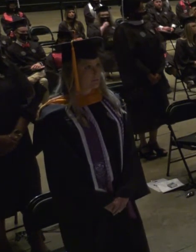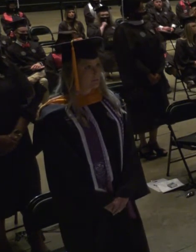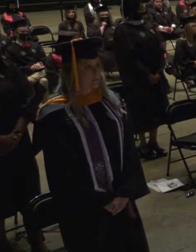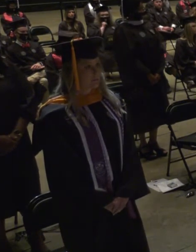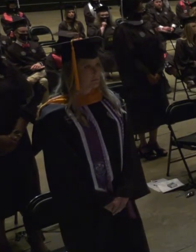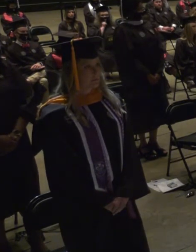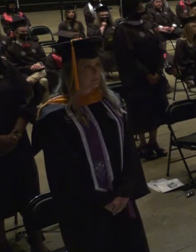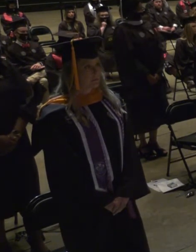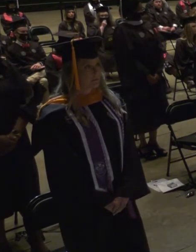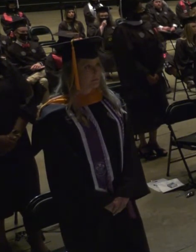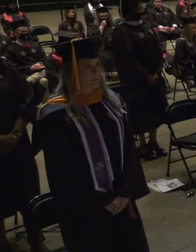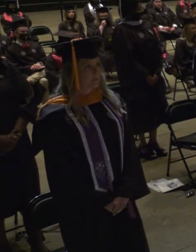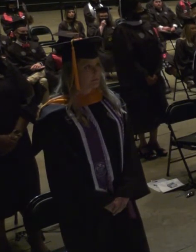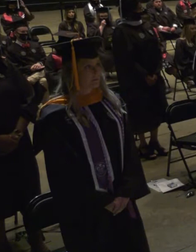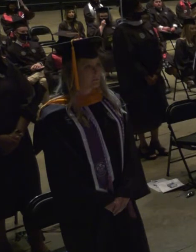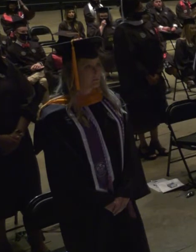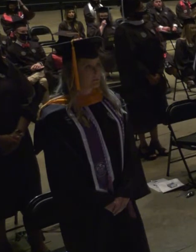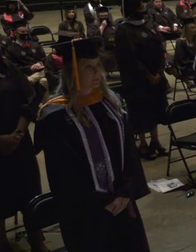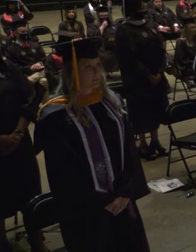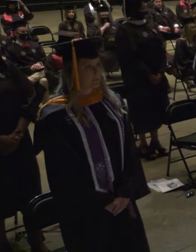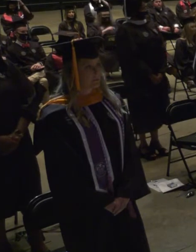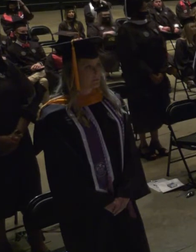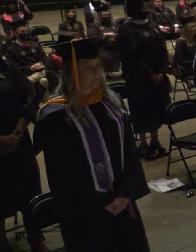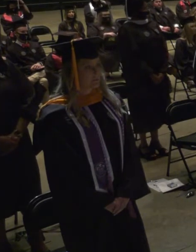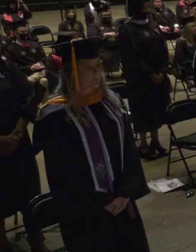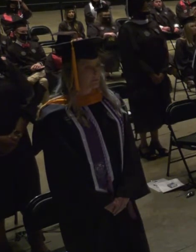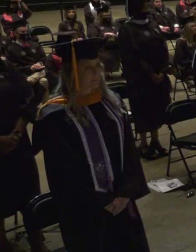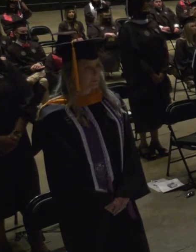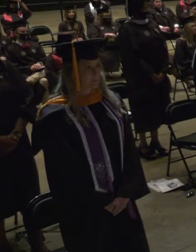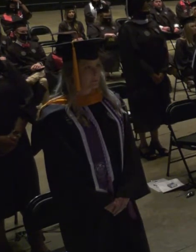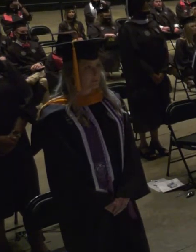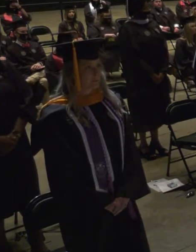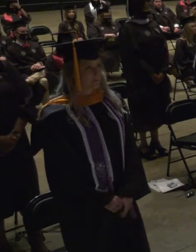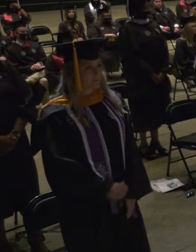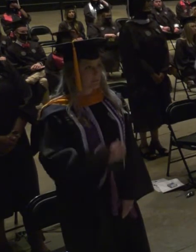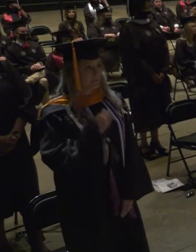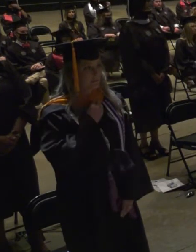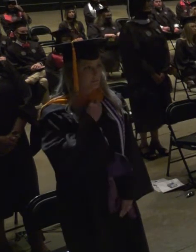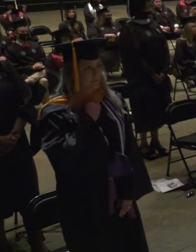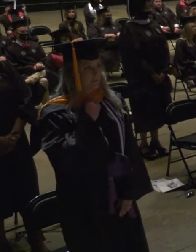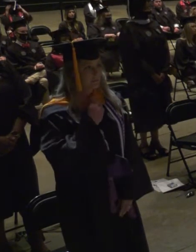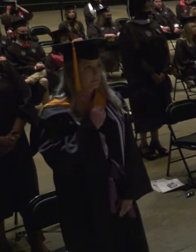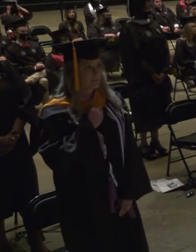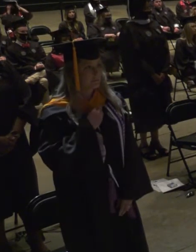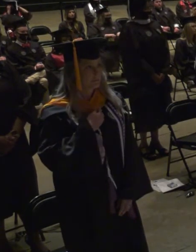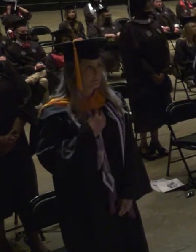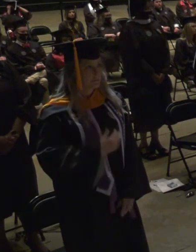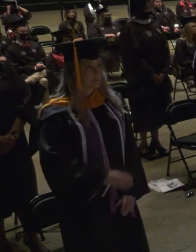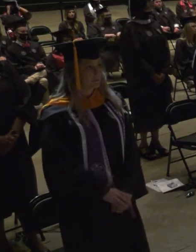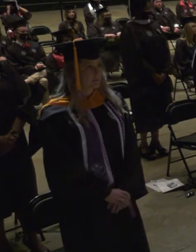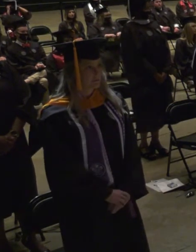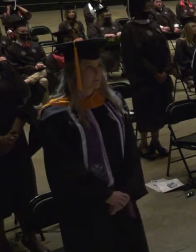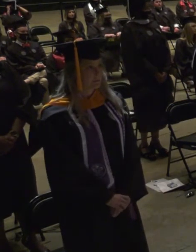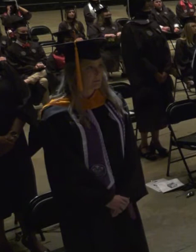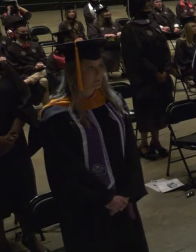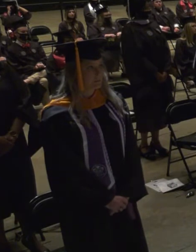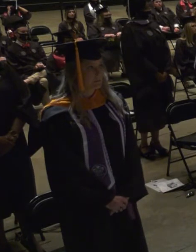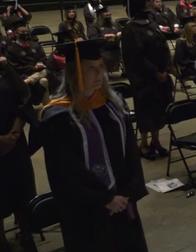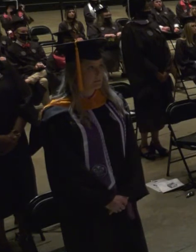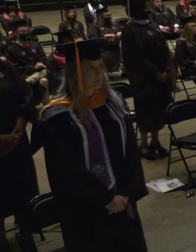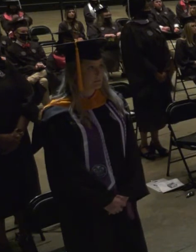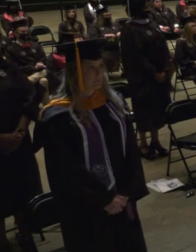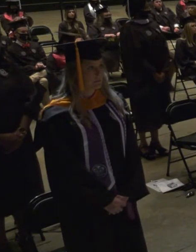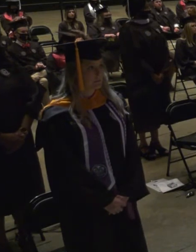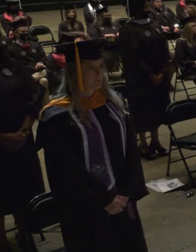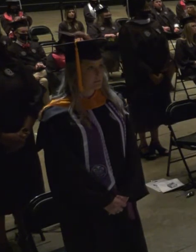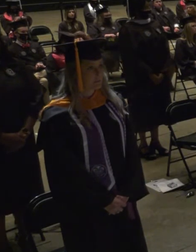Board of Trustees of Troy University and the laws of the state of Alabama, it's indeed a pleasure for me to confer upon each of you the